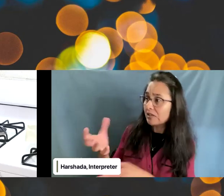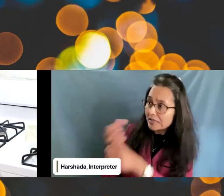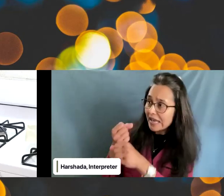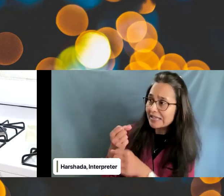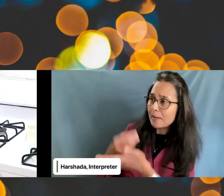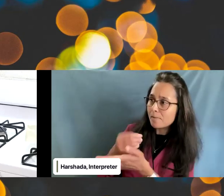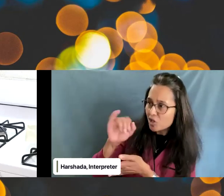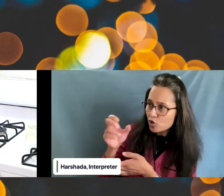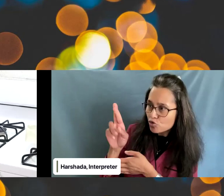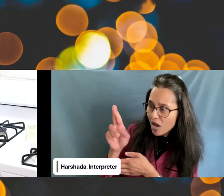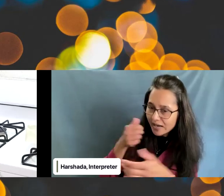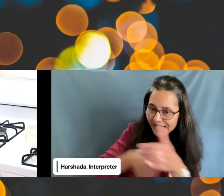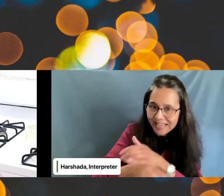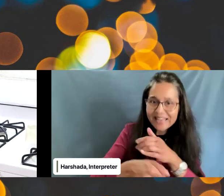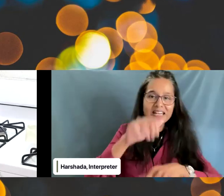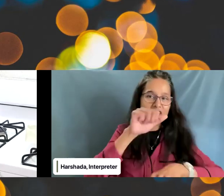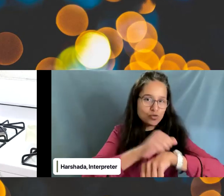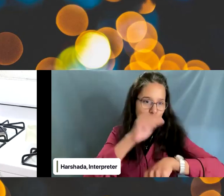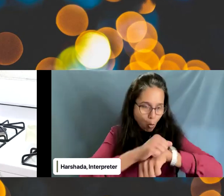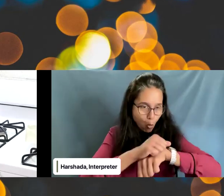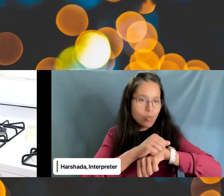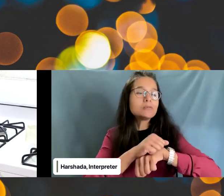jar. It's hidden under a stone. And everyone